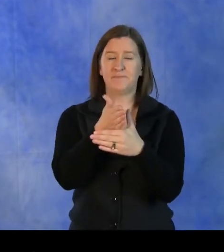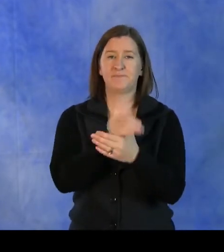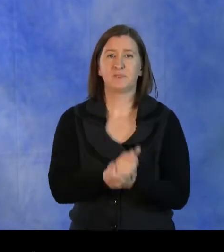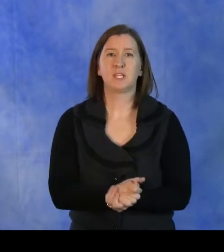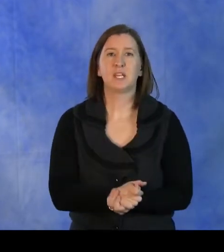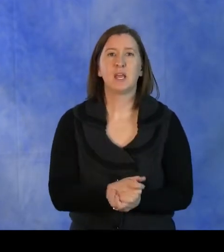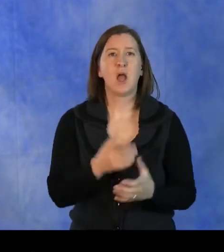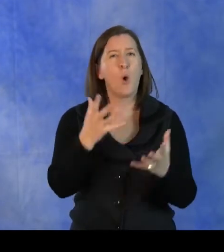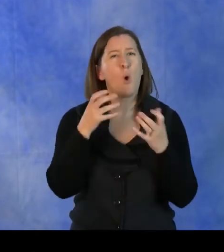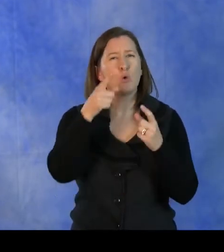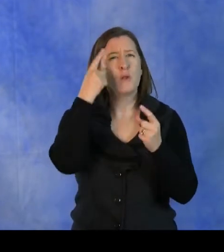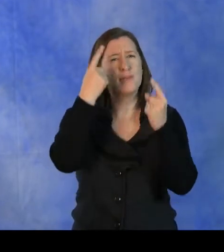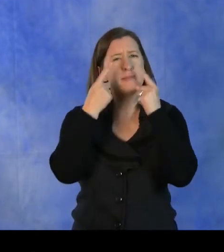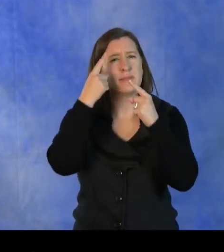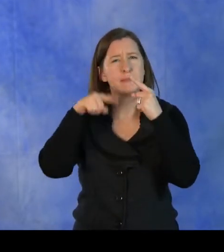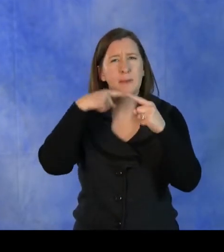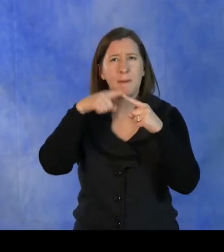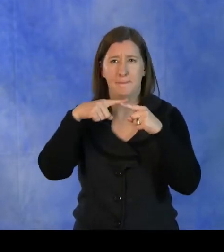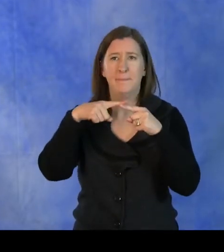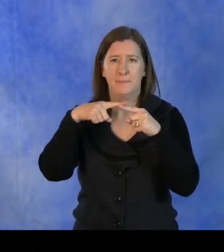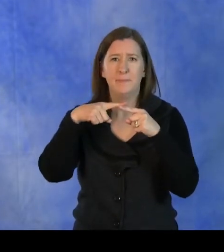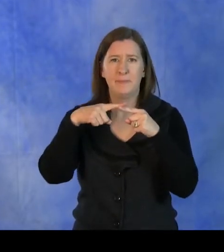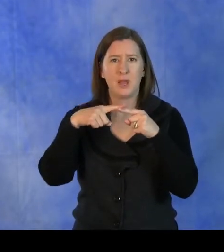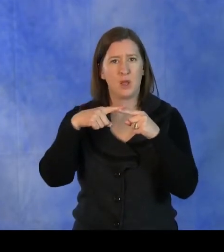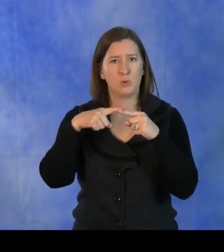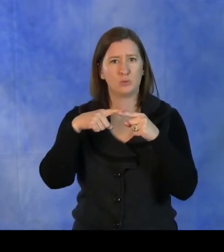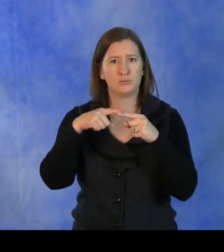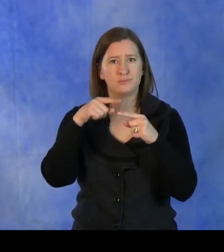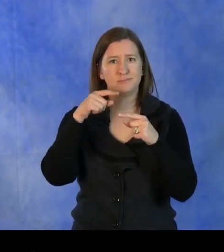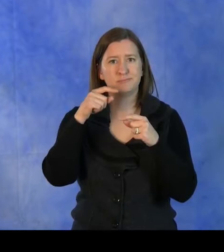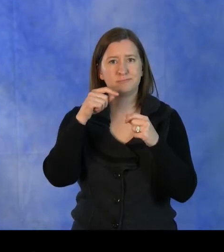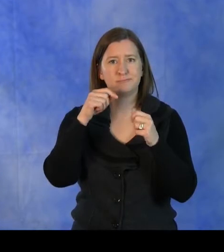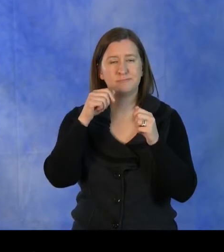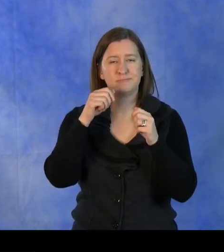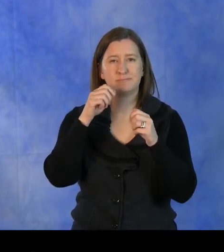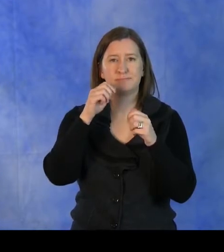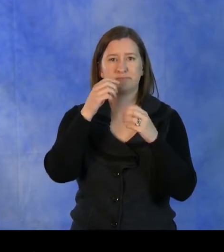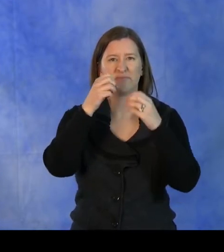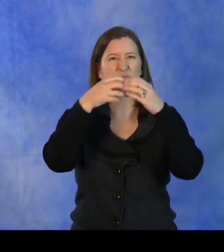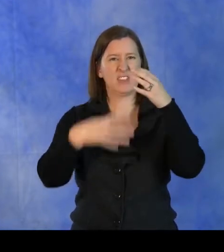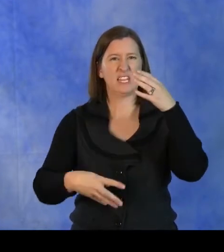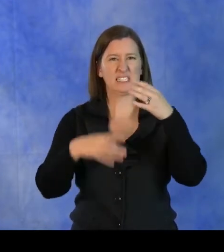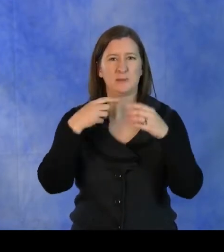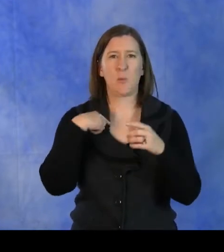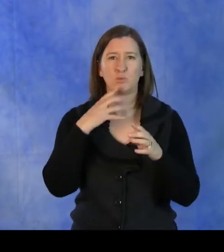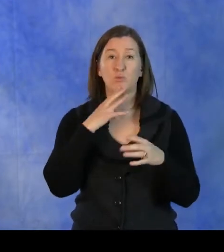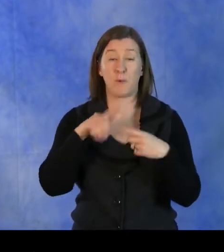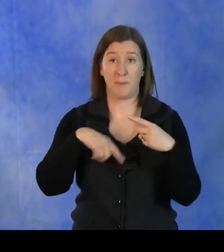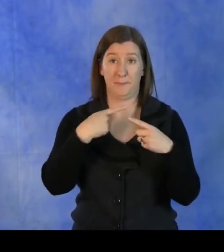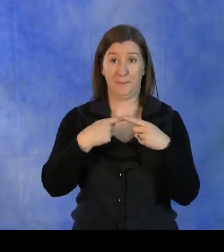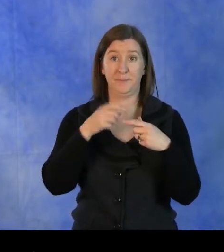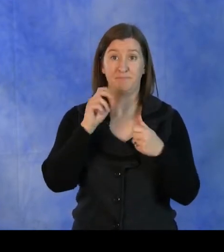Before we delve into the interventions, I want you to think about